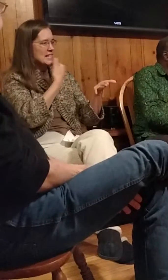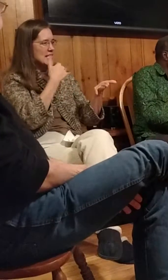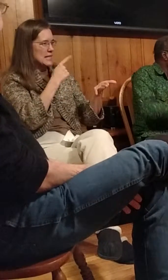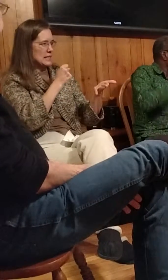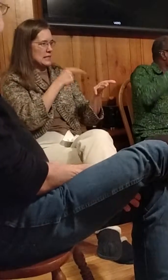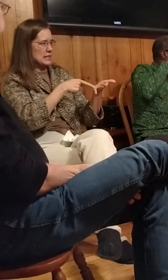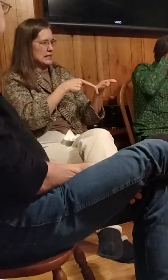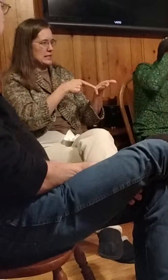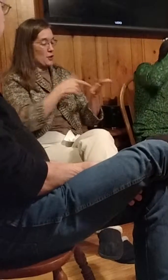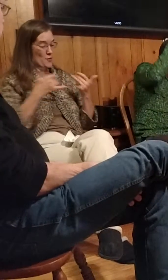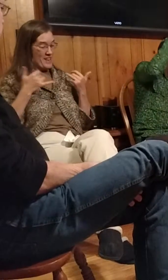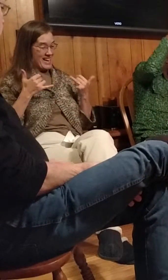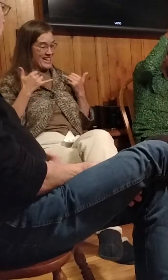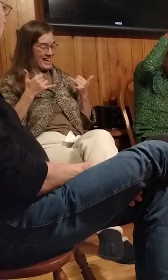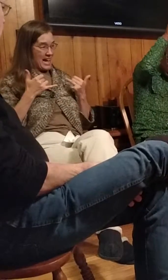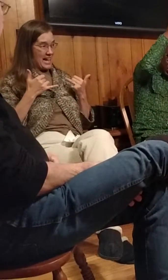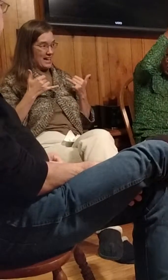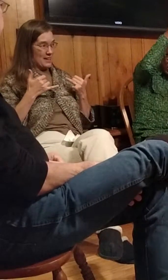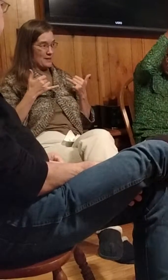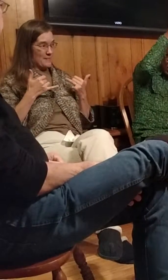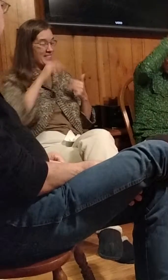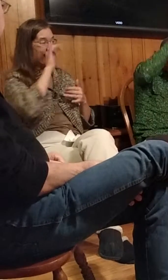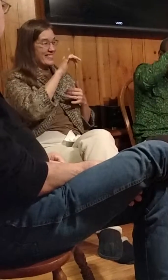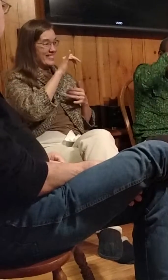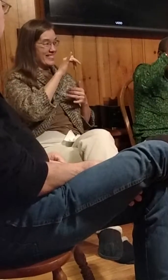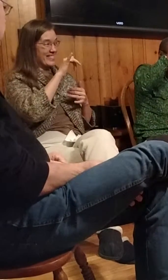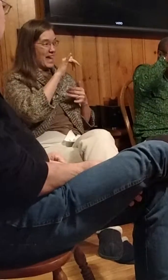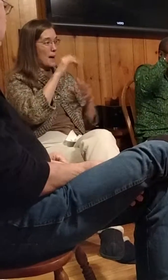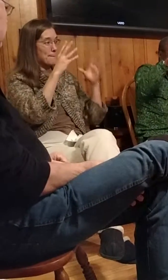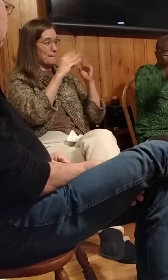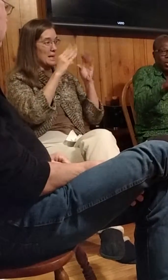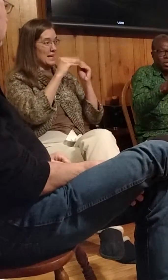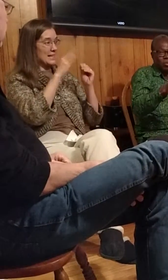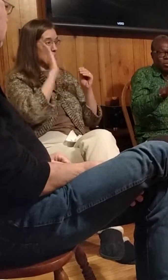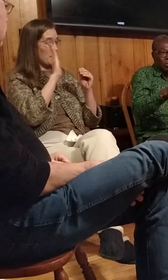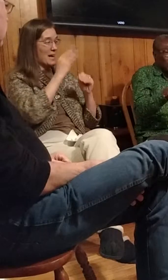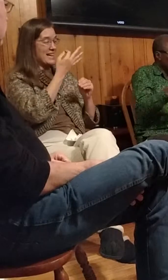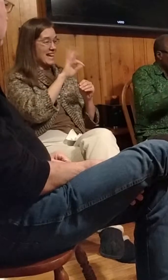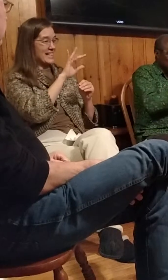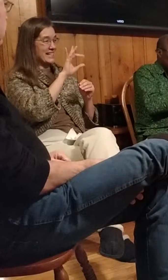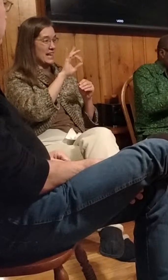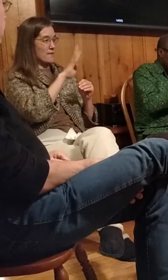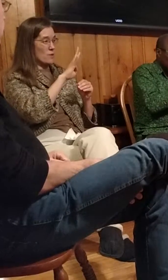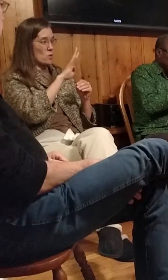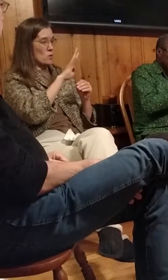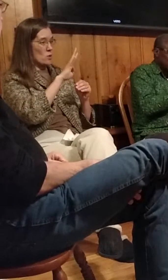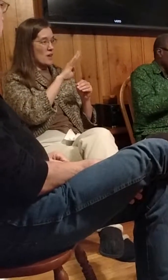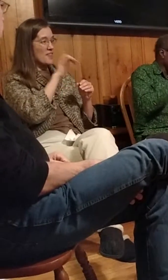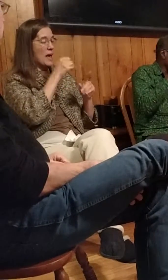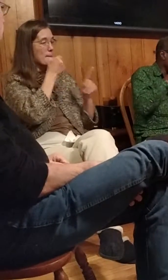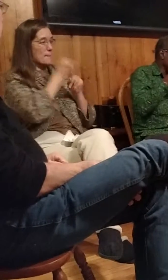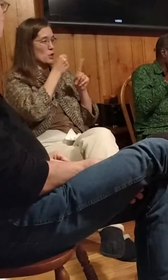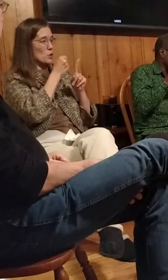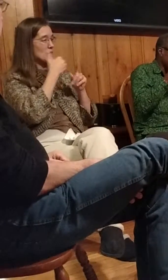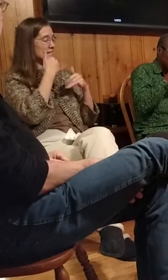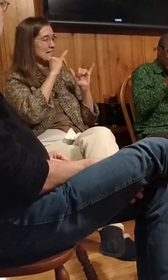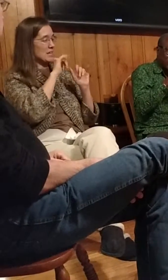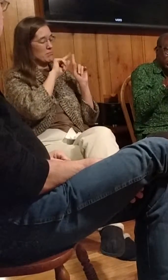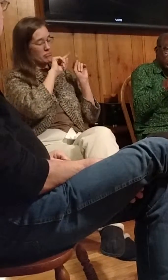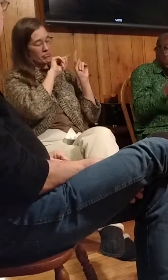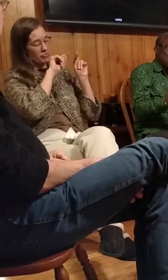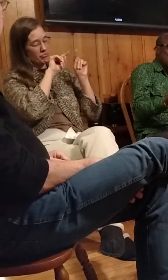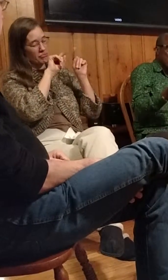year, the effect of that crusade is still being felt. Just a few minutes ago, I